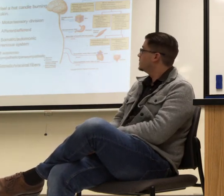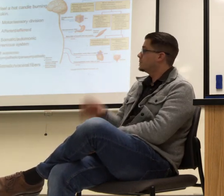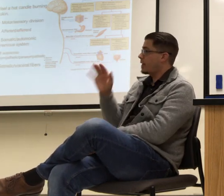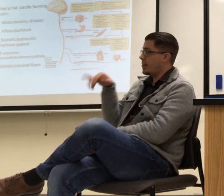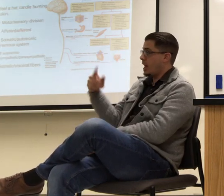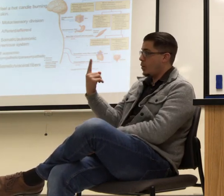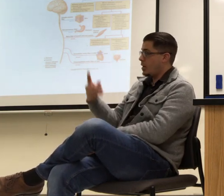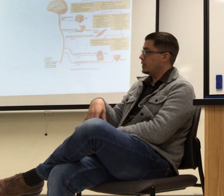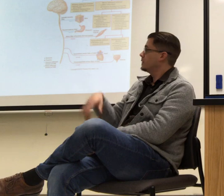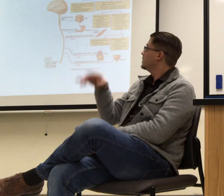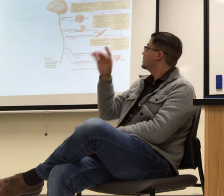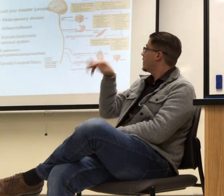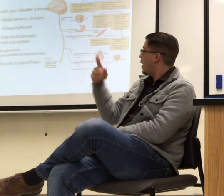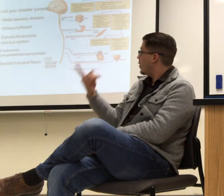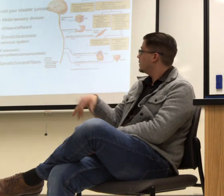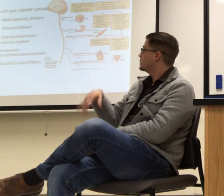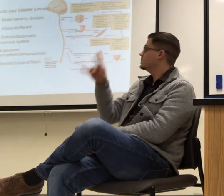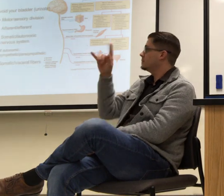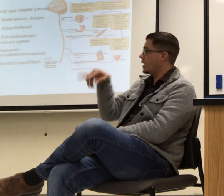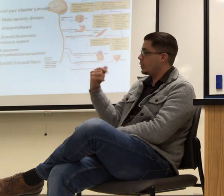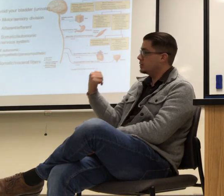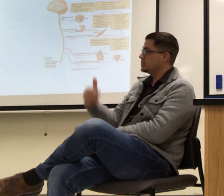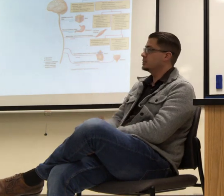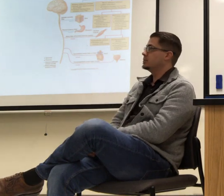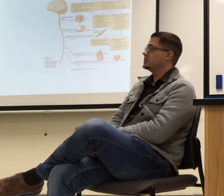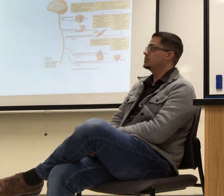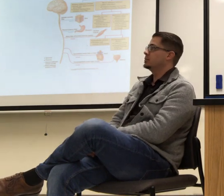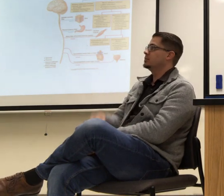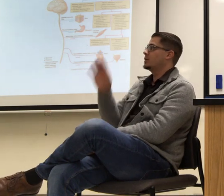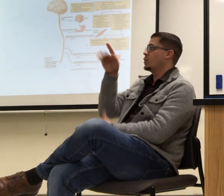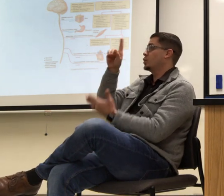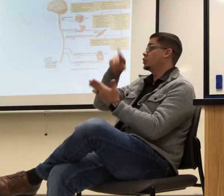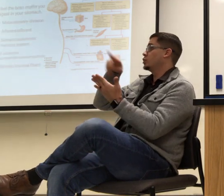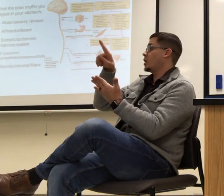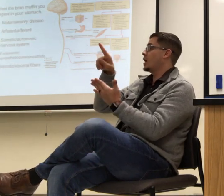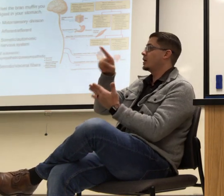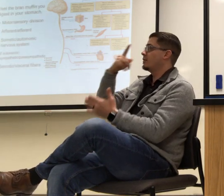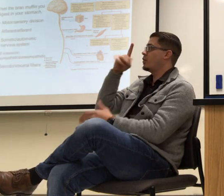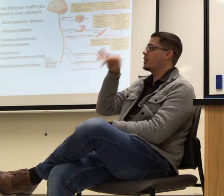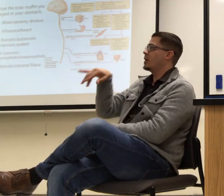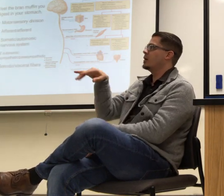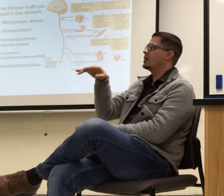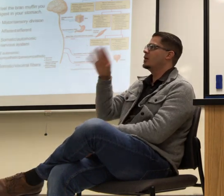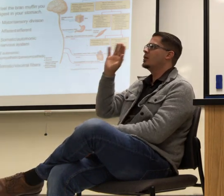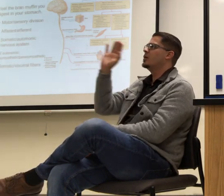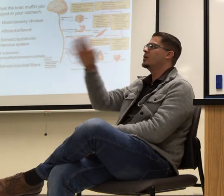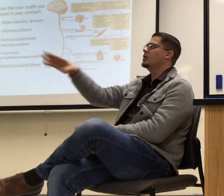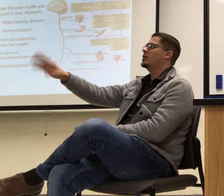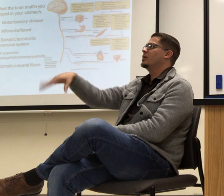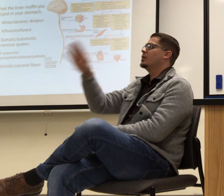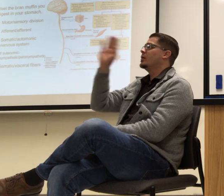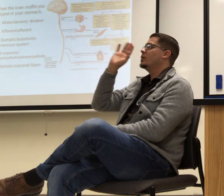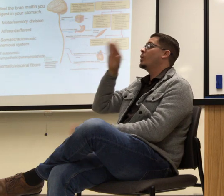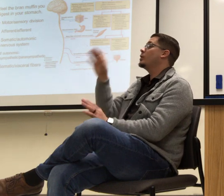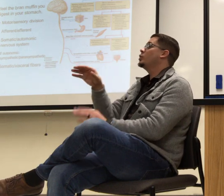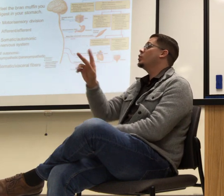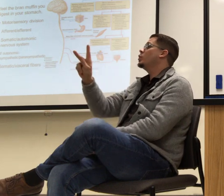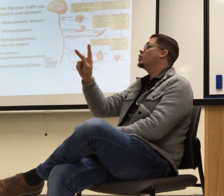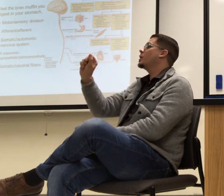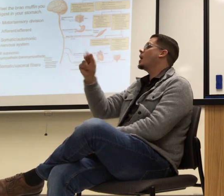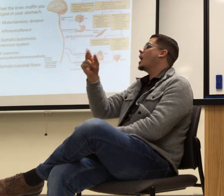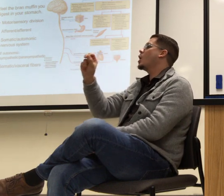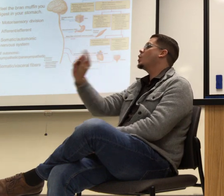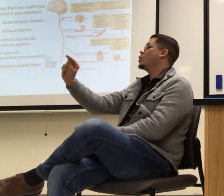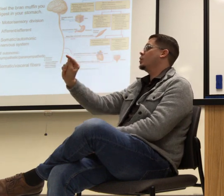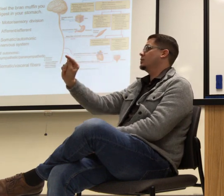that one, that one, and this one. Well, anyways, to check you on that, I wanted to do a Kahoot. It's a class response system we